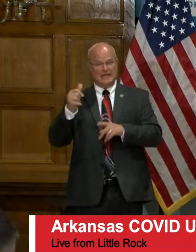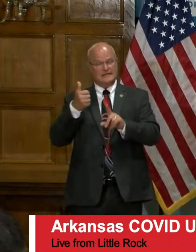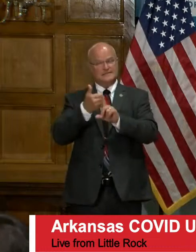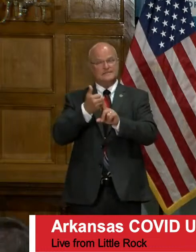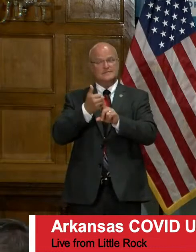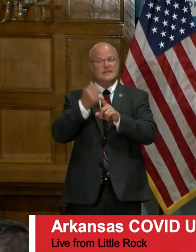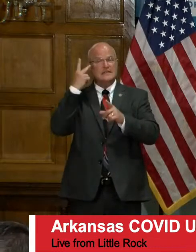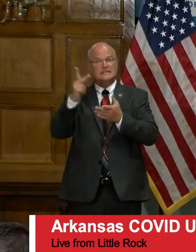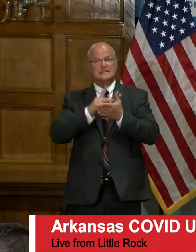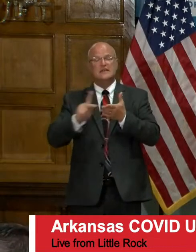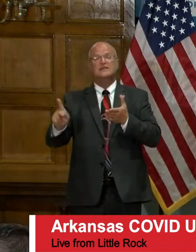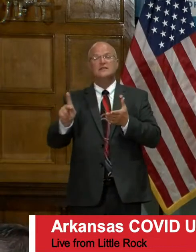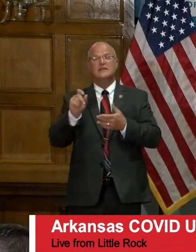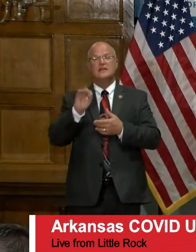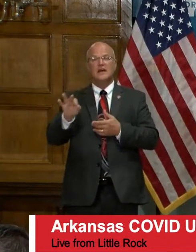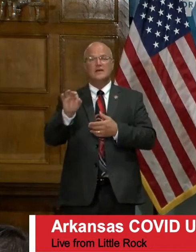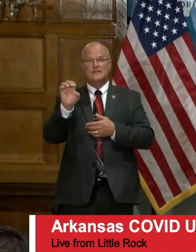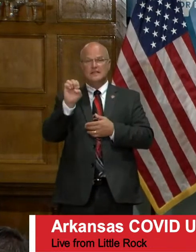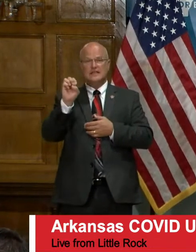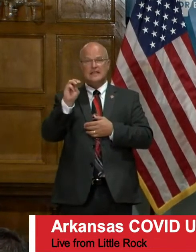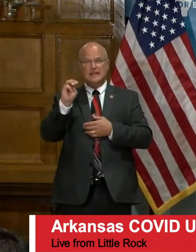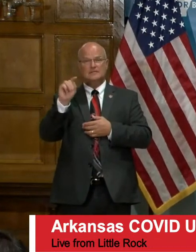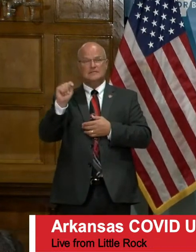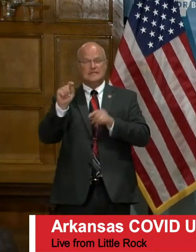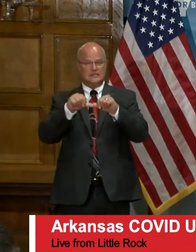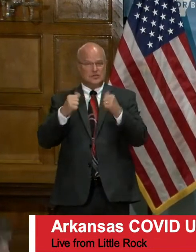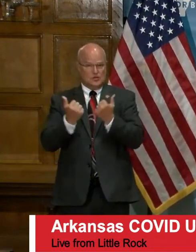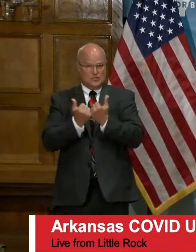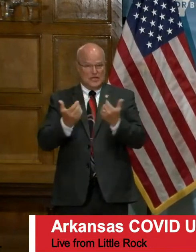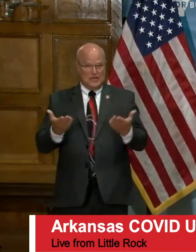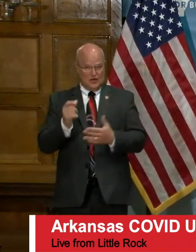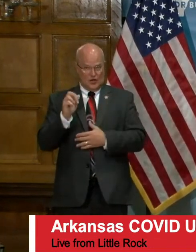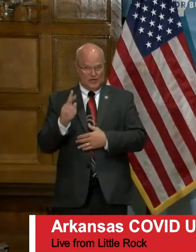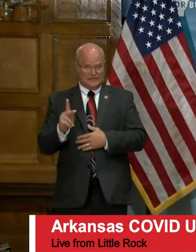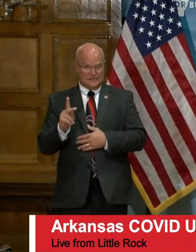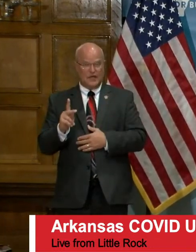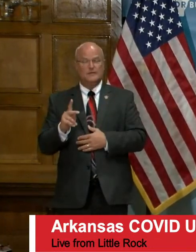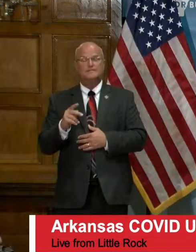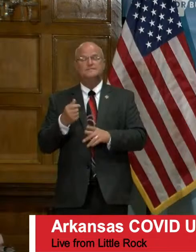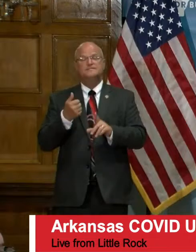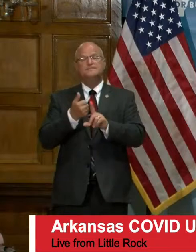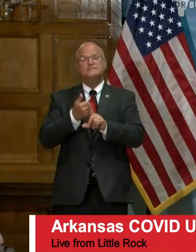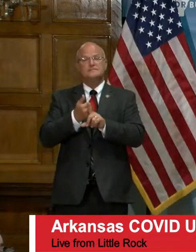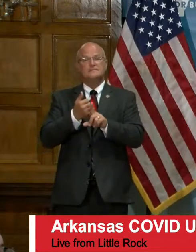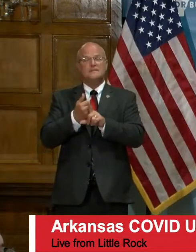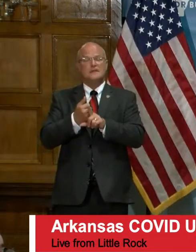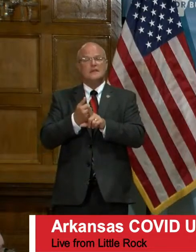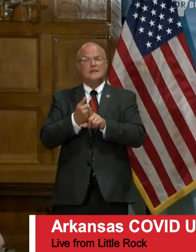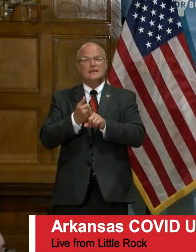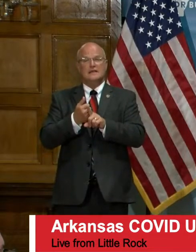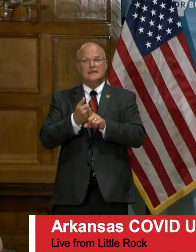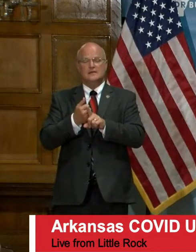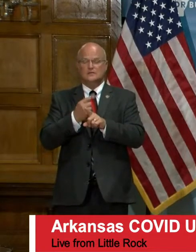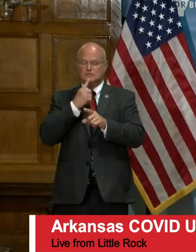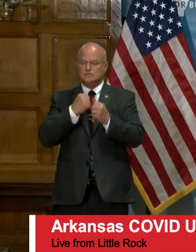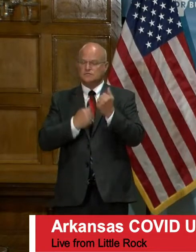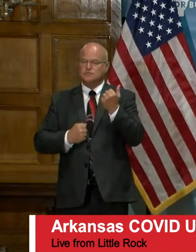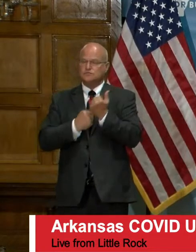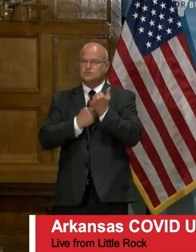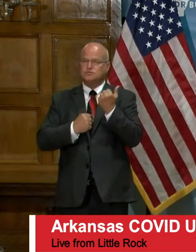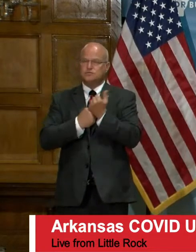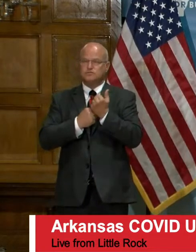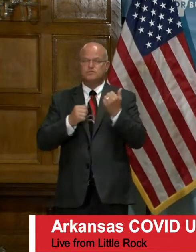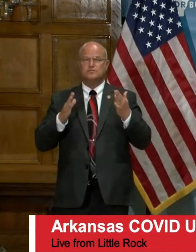who is the Secretary of the EMT Association in Arkansas, who has been an advocate